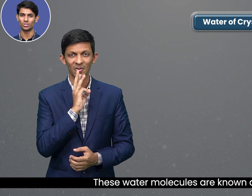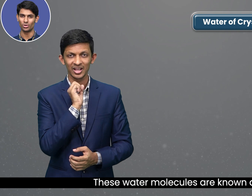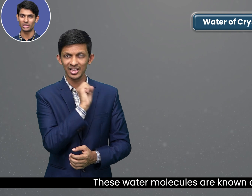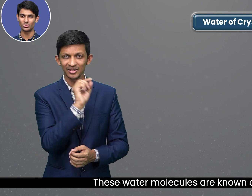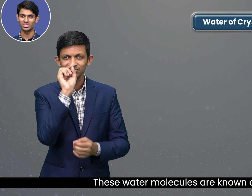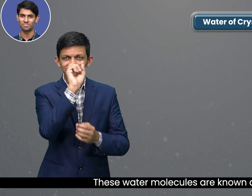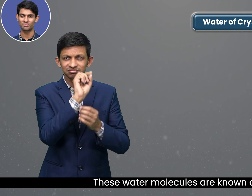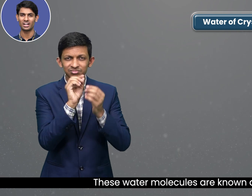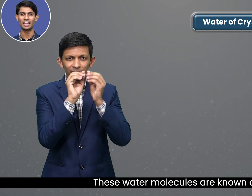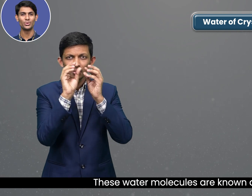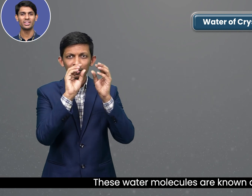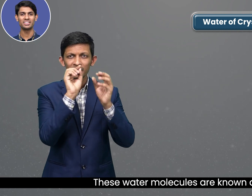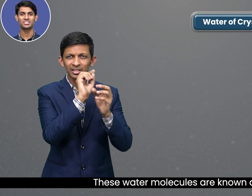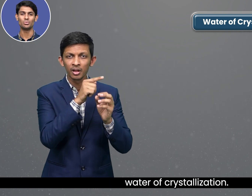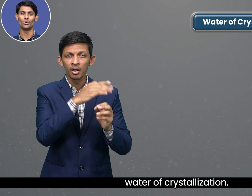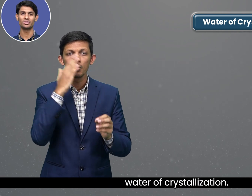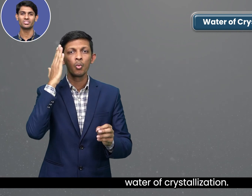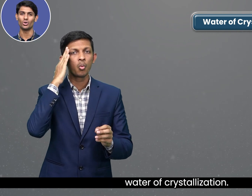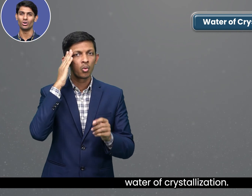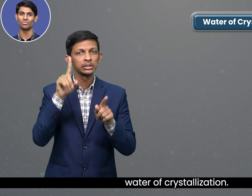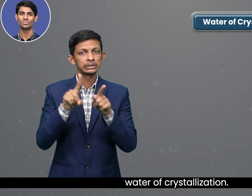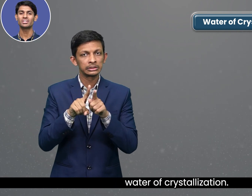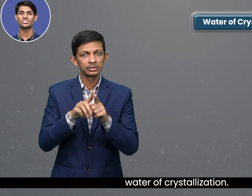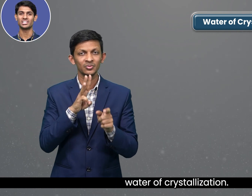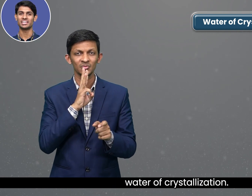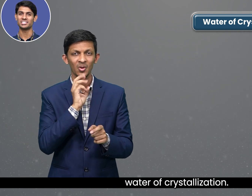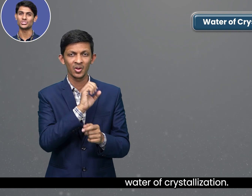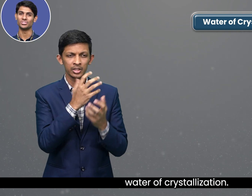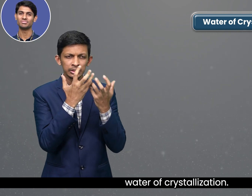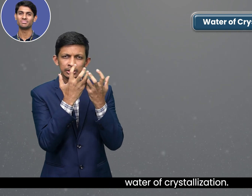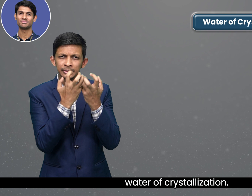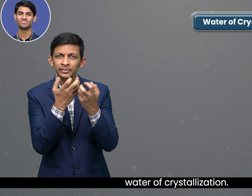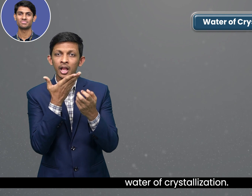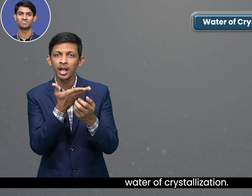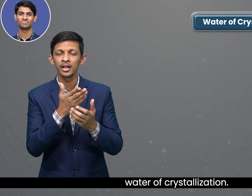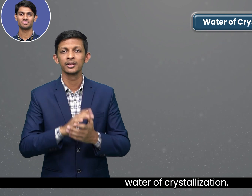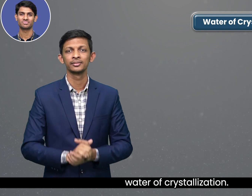These water molecules are known as water of crystallization.